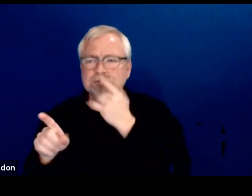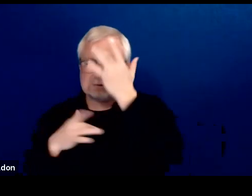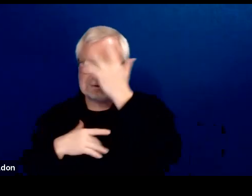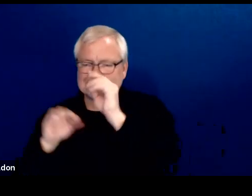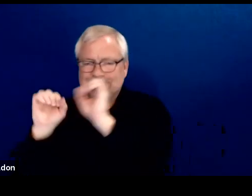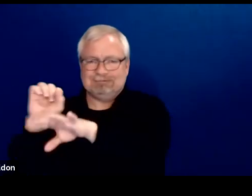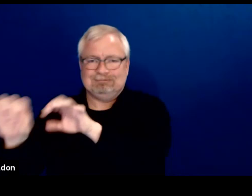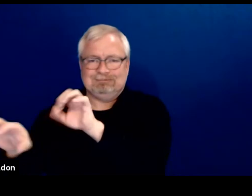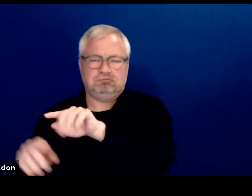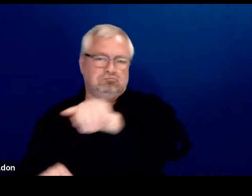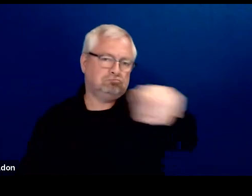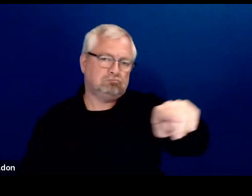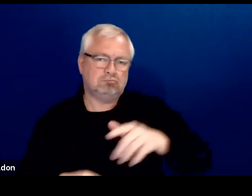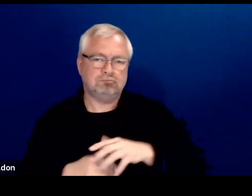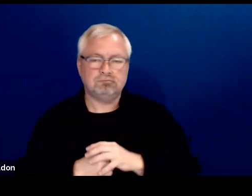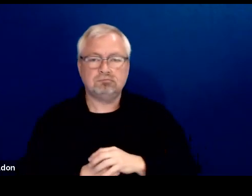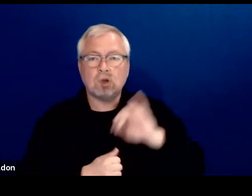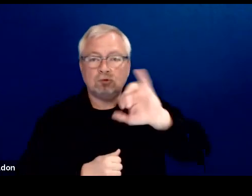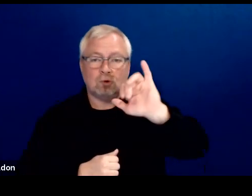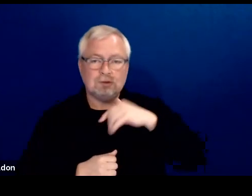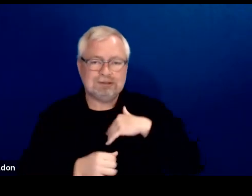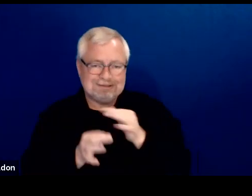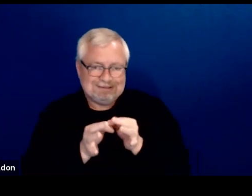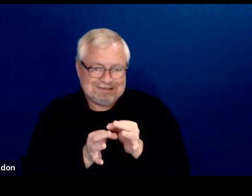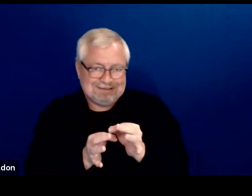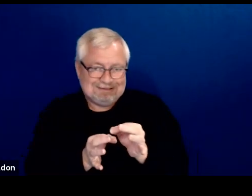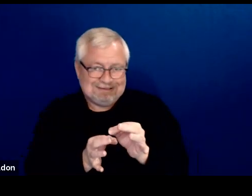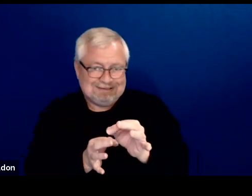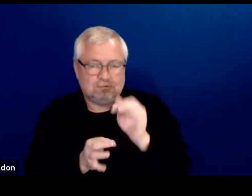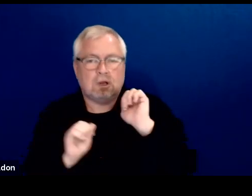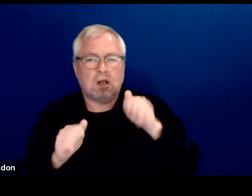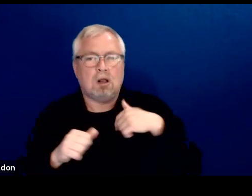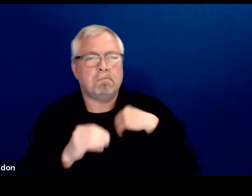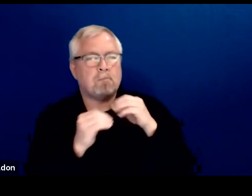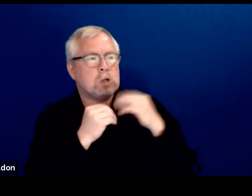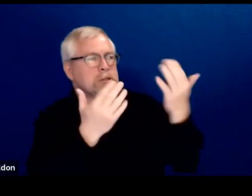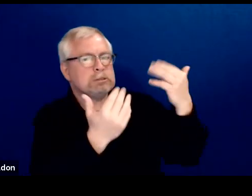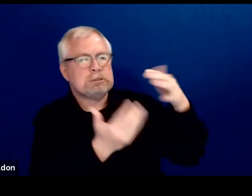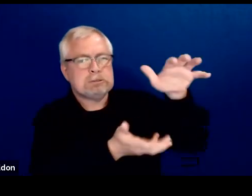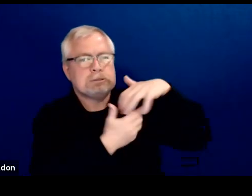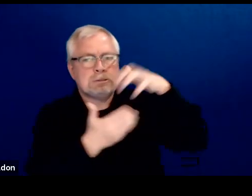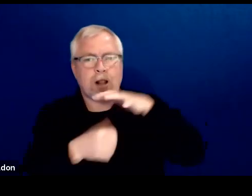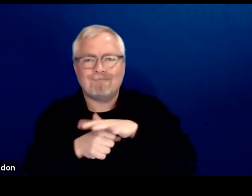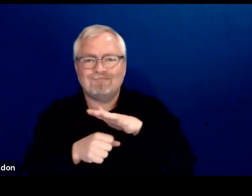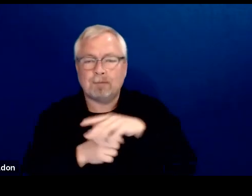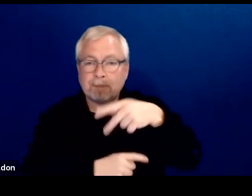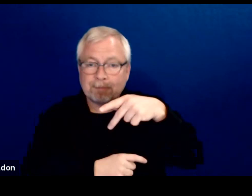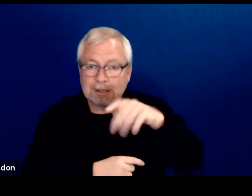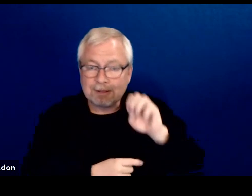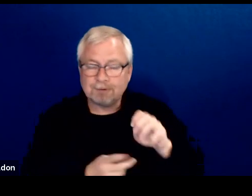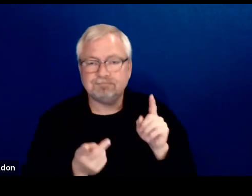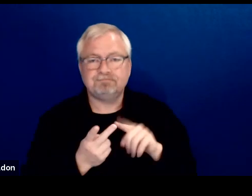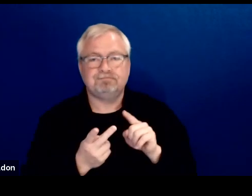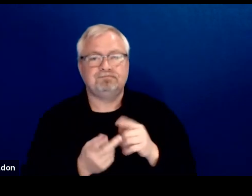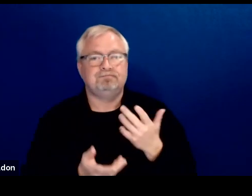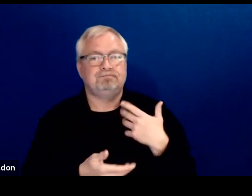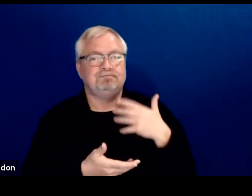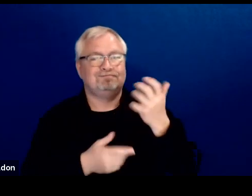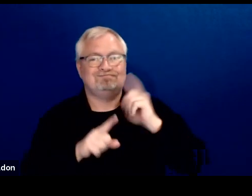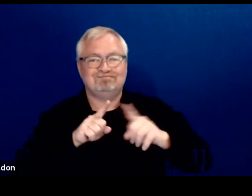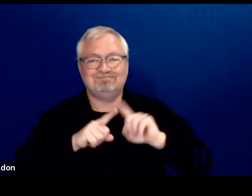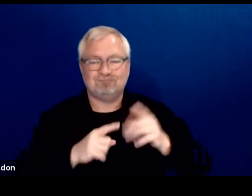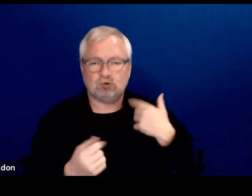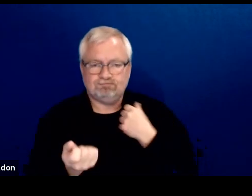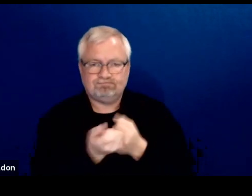PPE, supplies, and medical equipment as we can get our hands on. To support our healthcare workers, but also our long-term